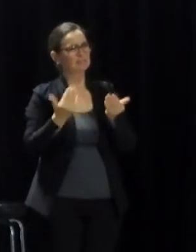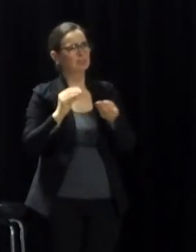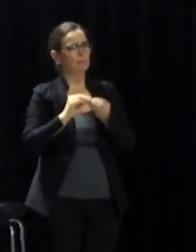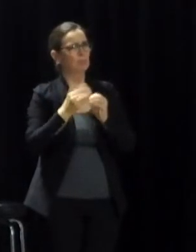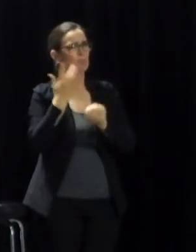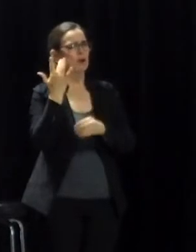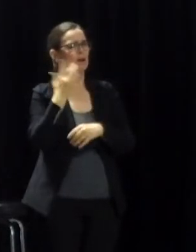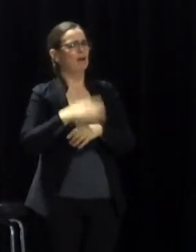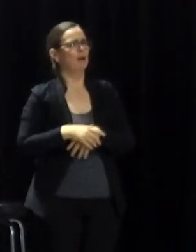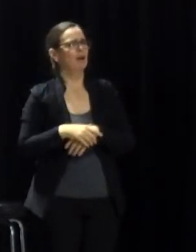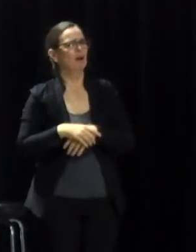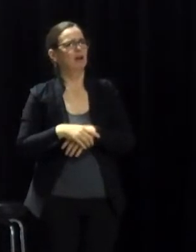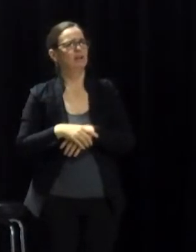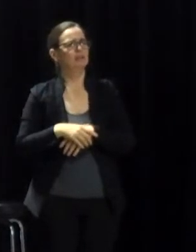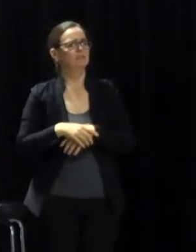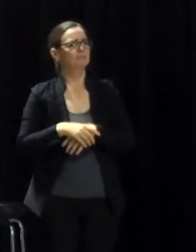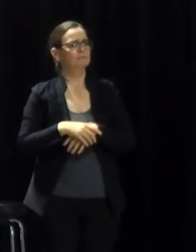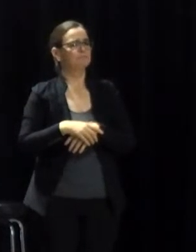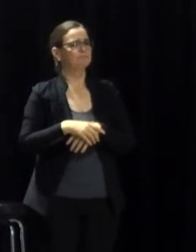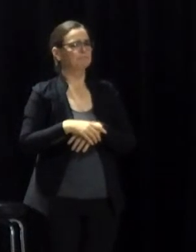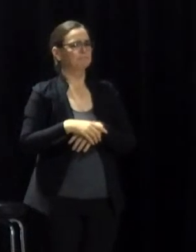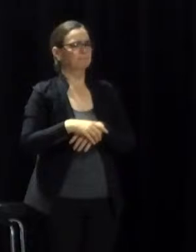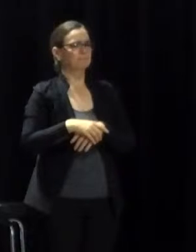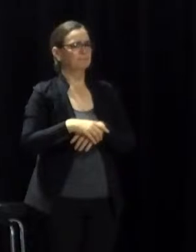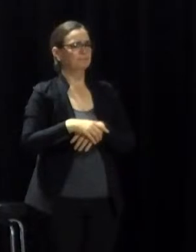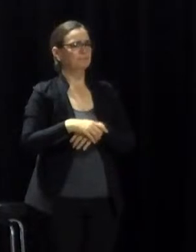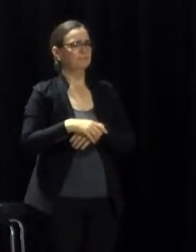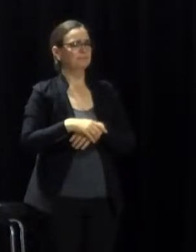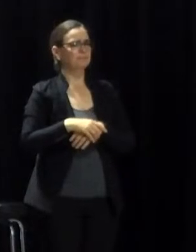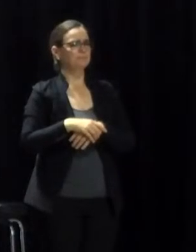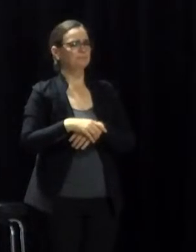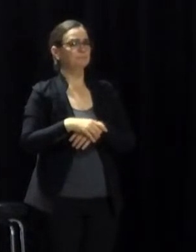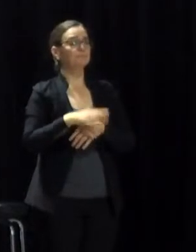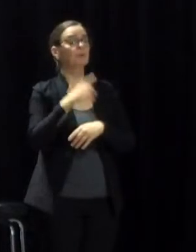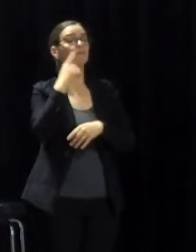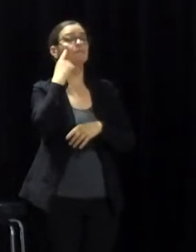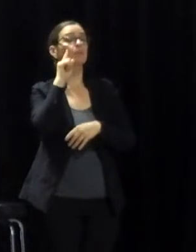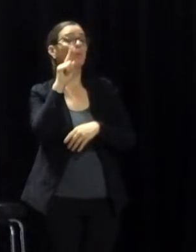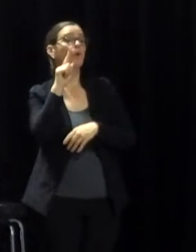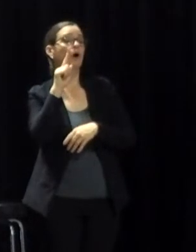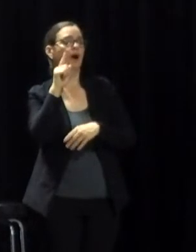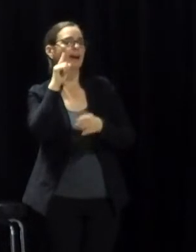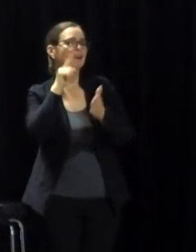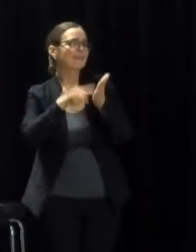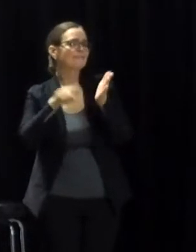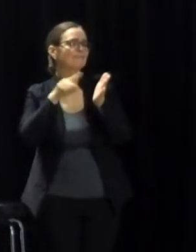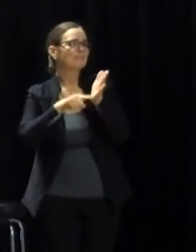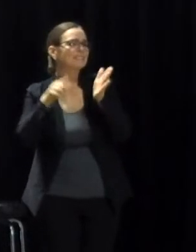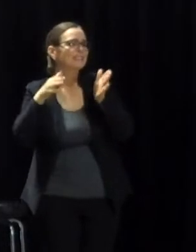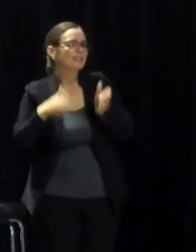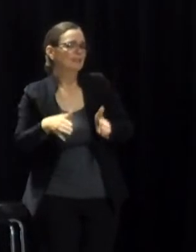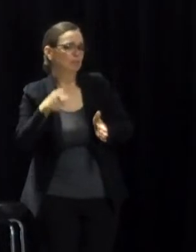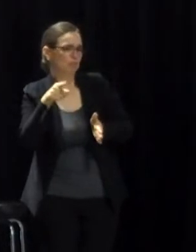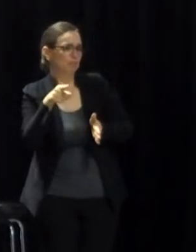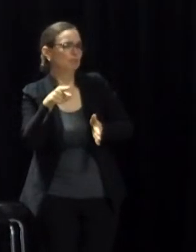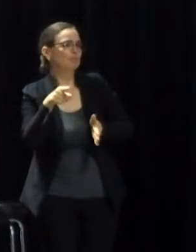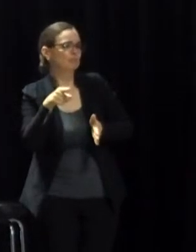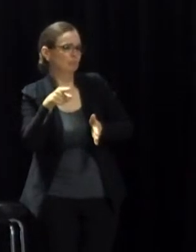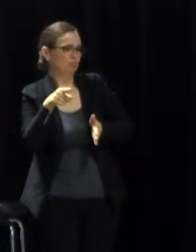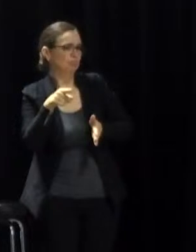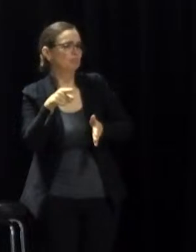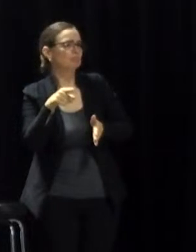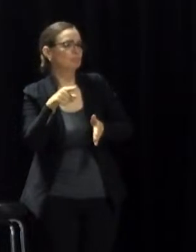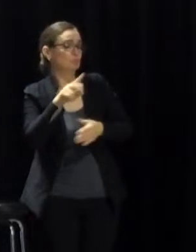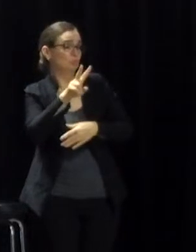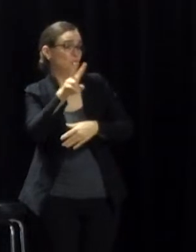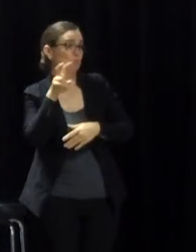So, I mean, we are for the case investigators. So for the 200 when we used, they were for contact investigation. At